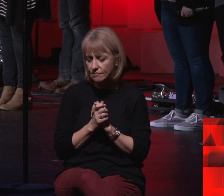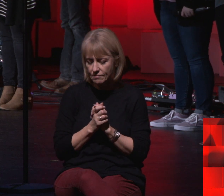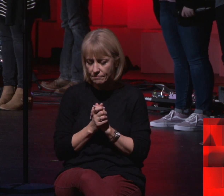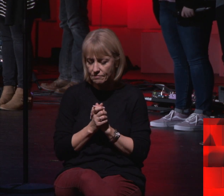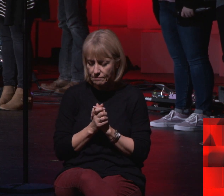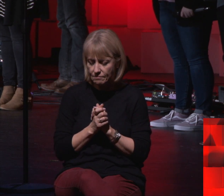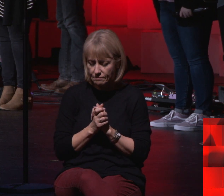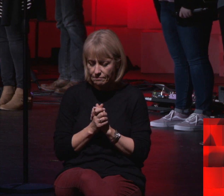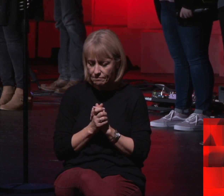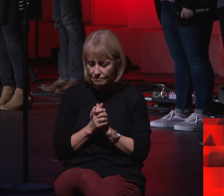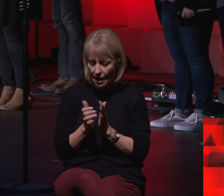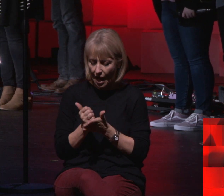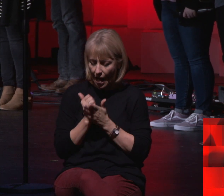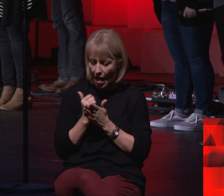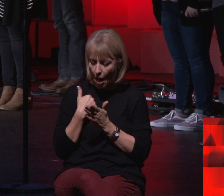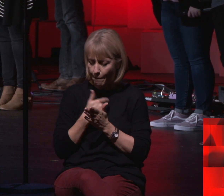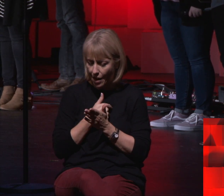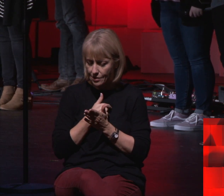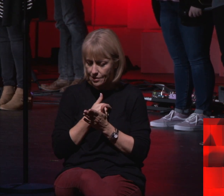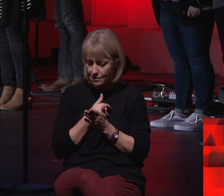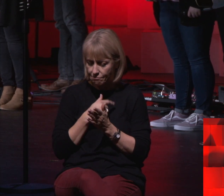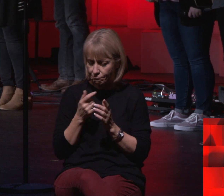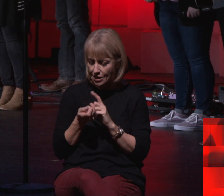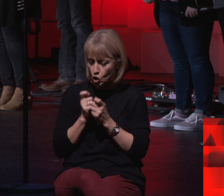I pray that it would make a difference in our homes,